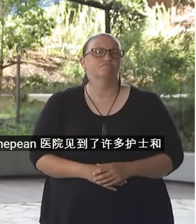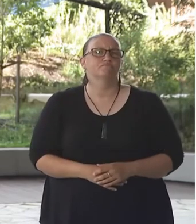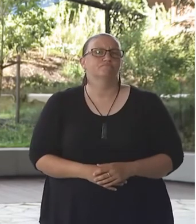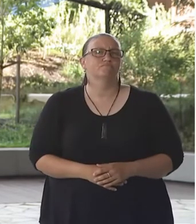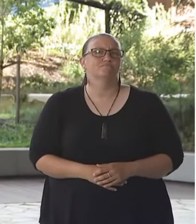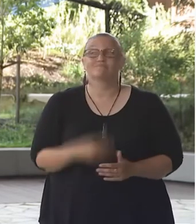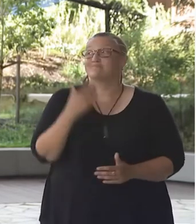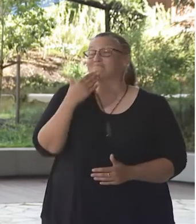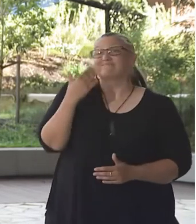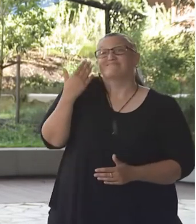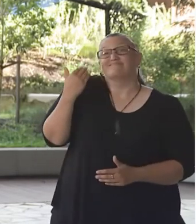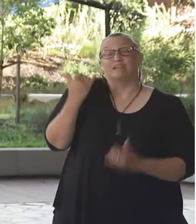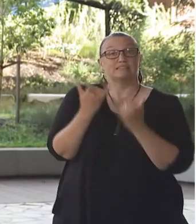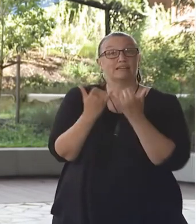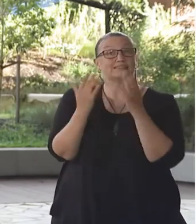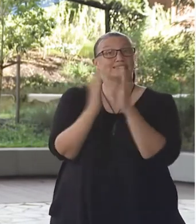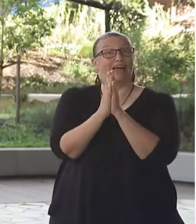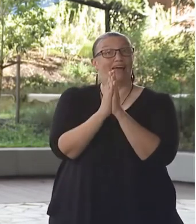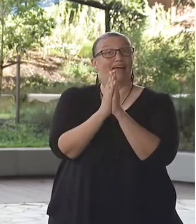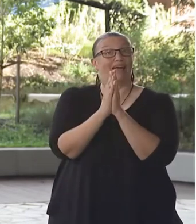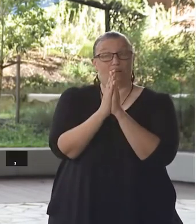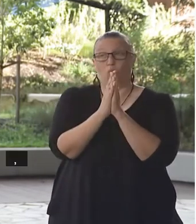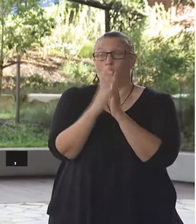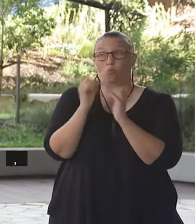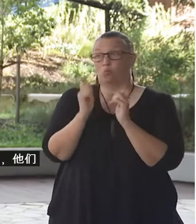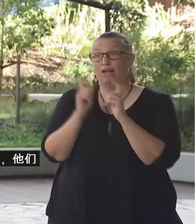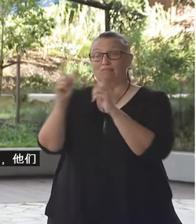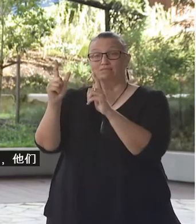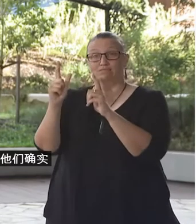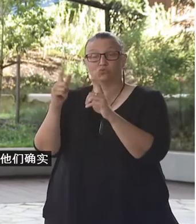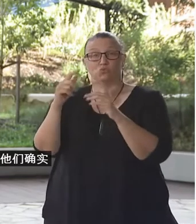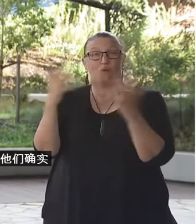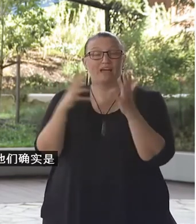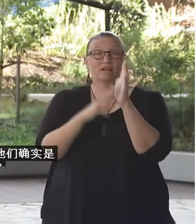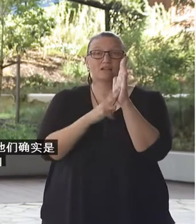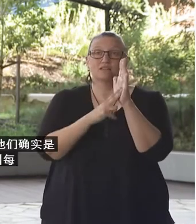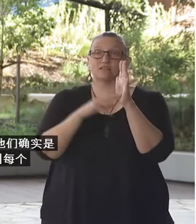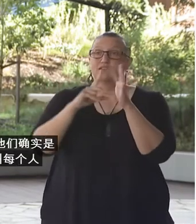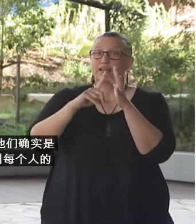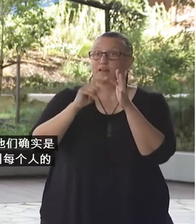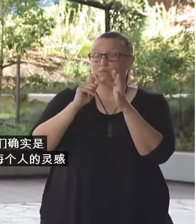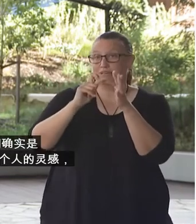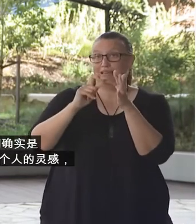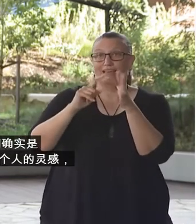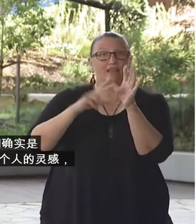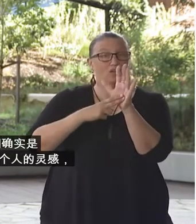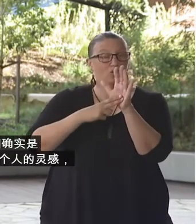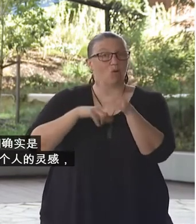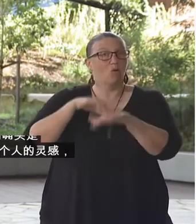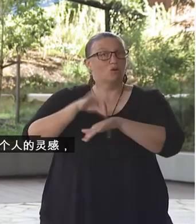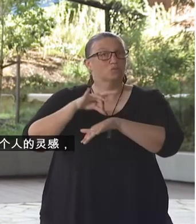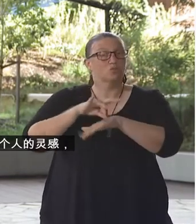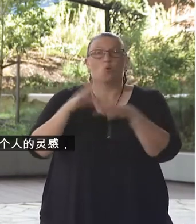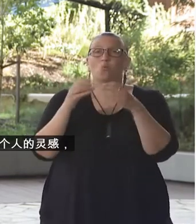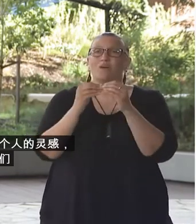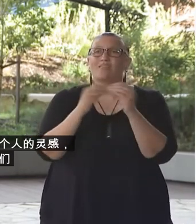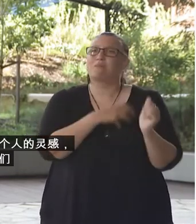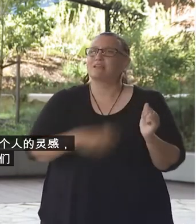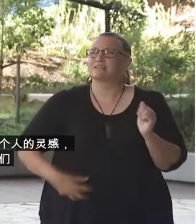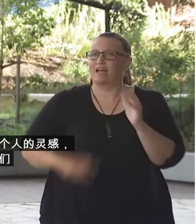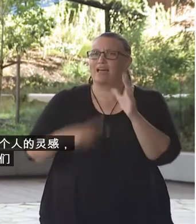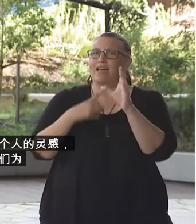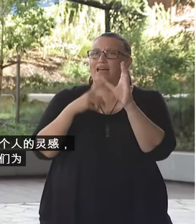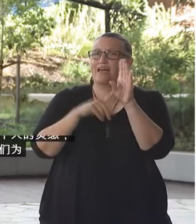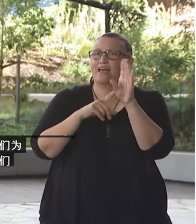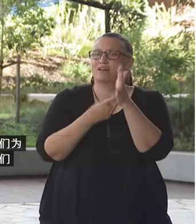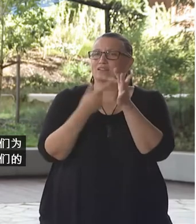Hospital on Sunday just last week, and they are truly an inspiration to everybody across the state for the continued work